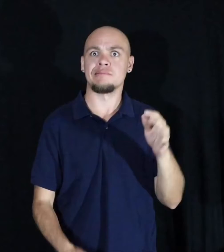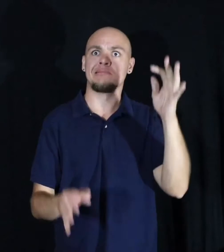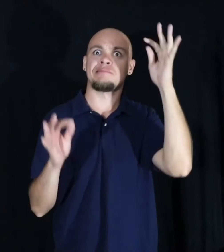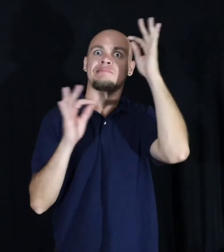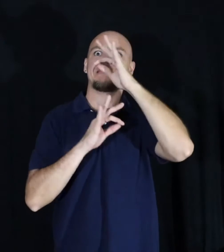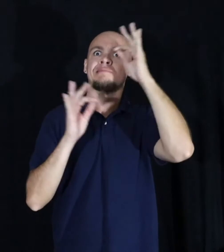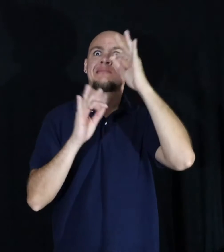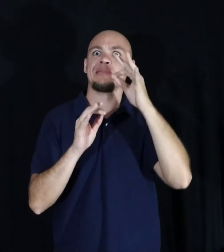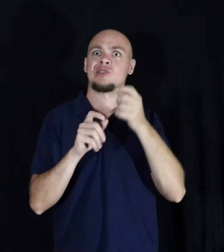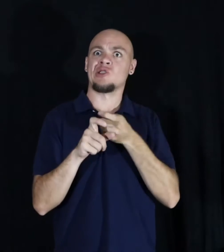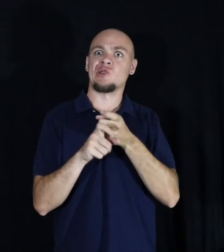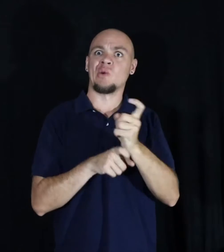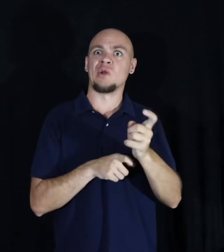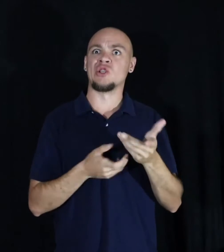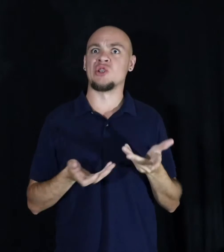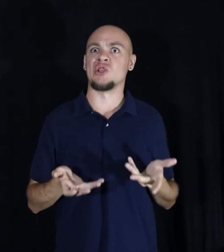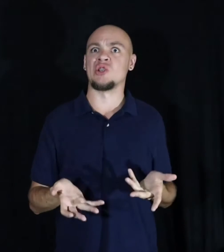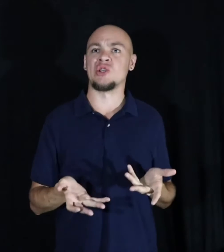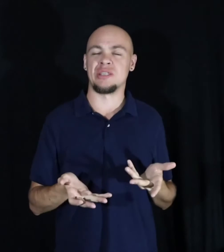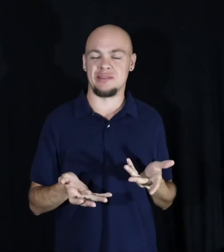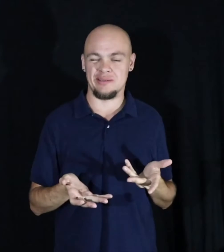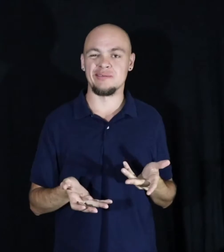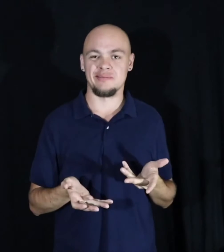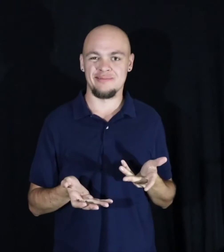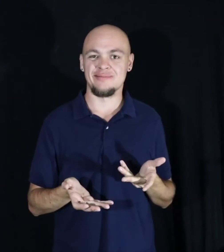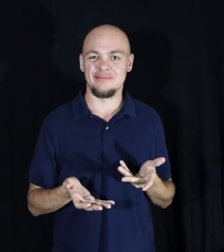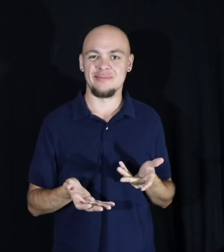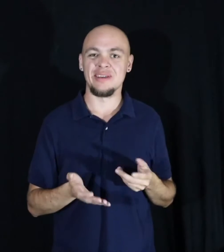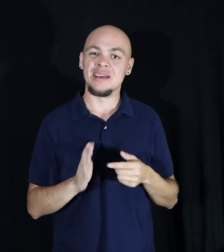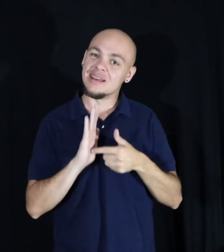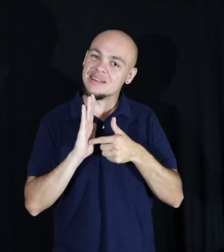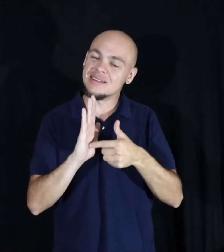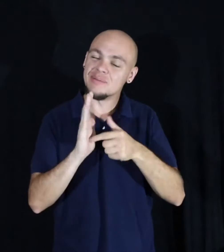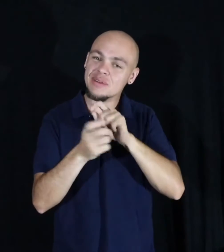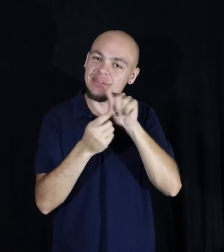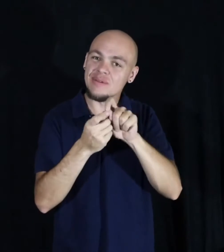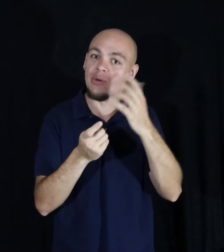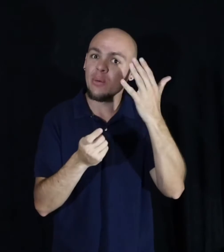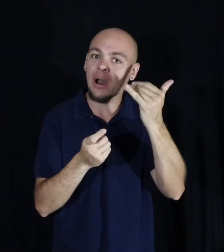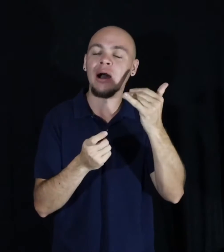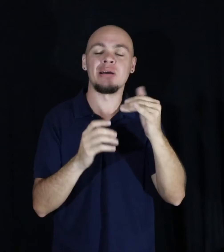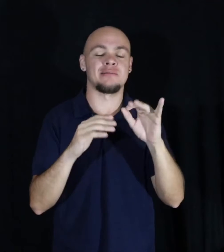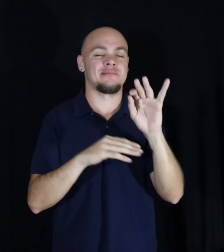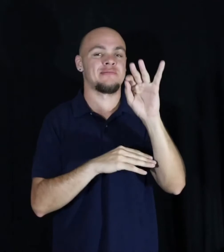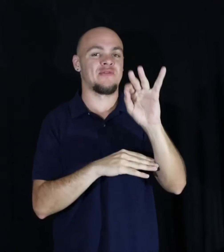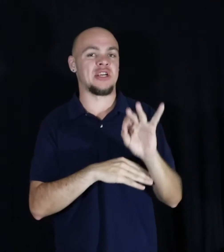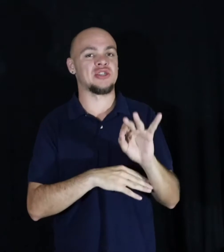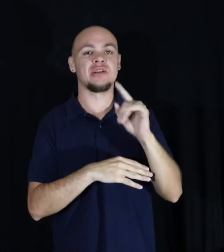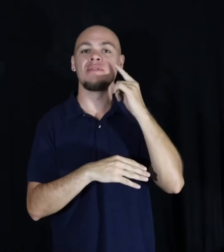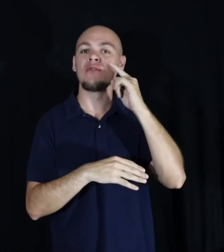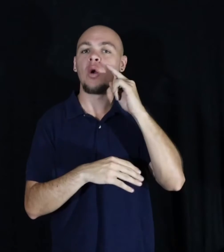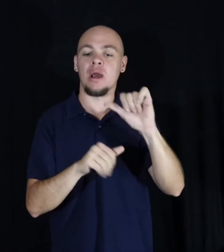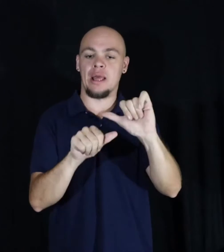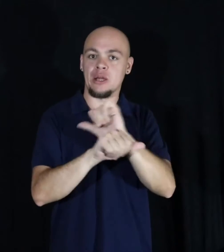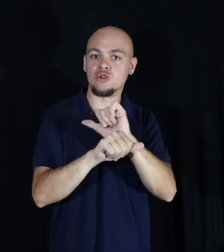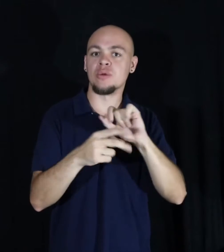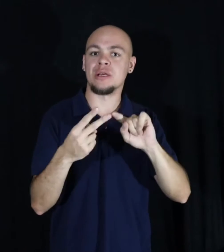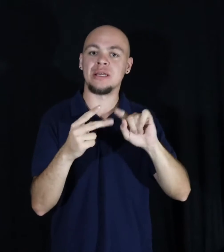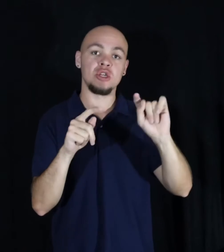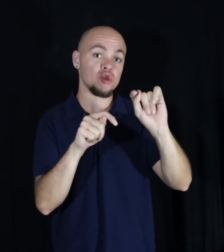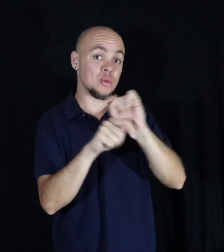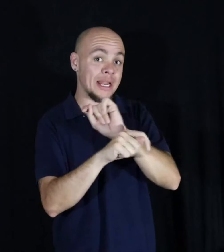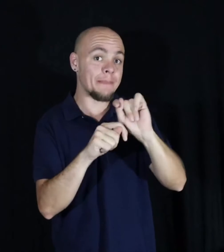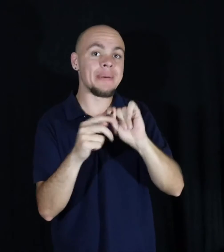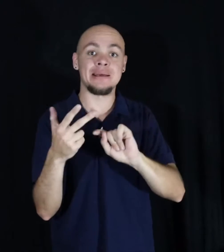torture. I chose this example specifically because fractions are foundational to algebra, trigonometry, and